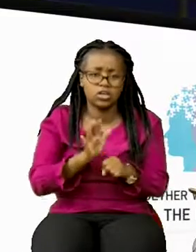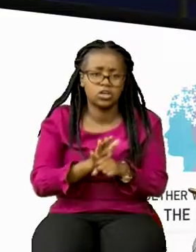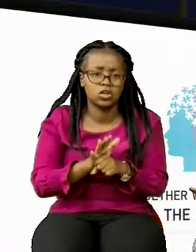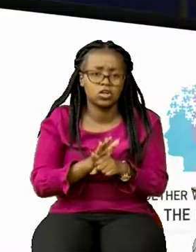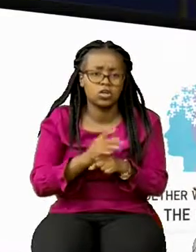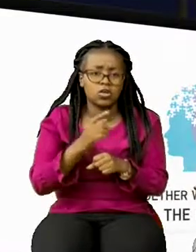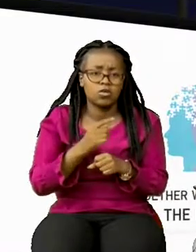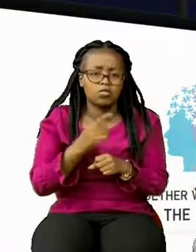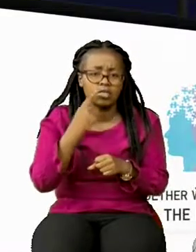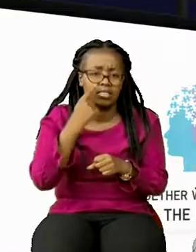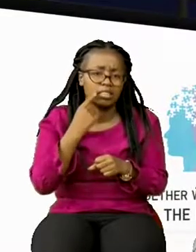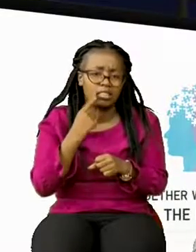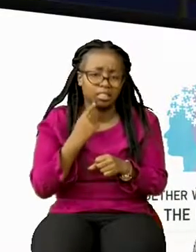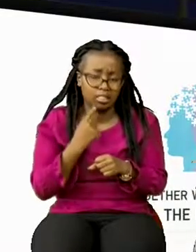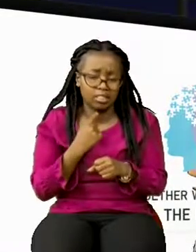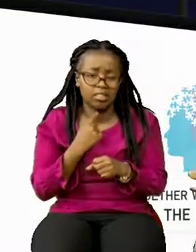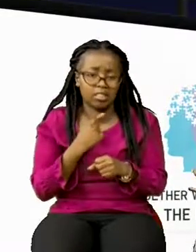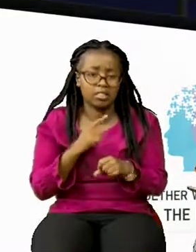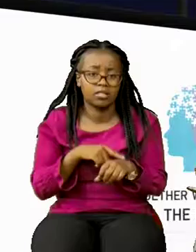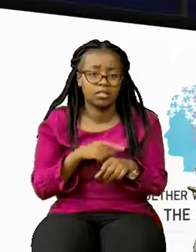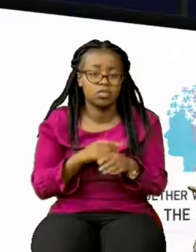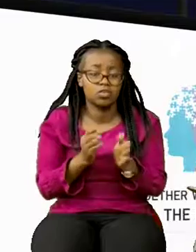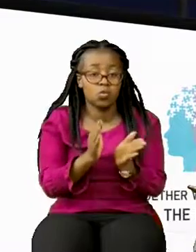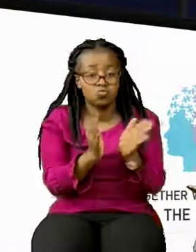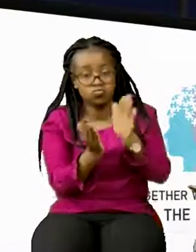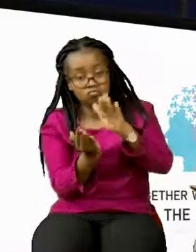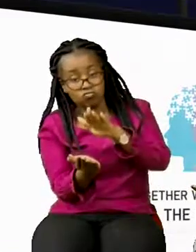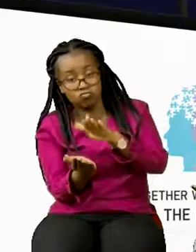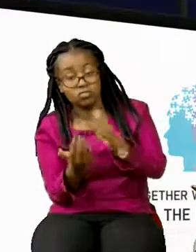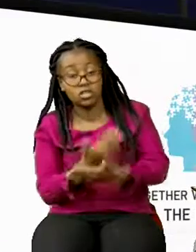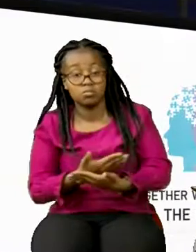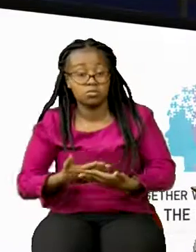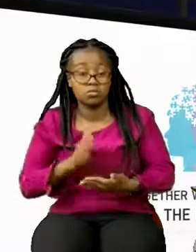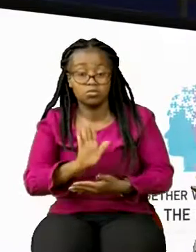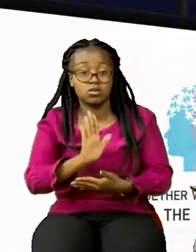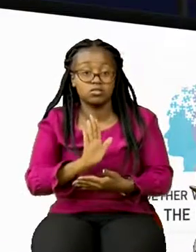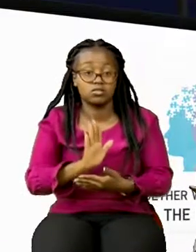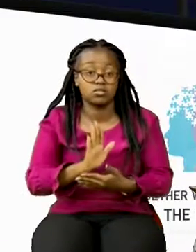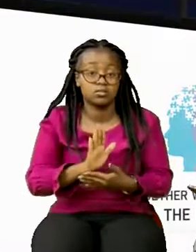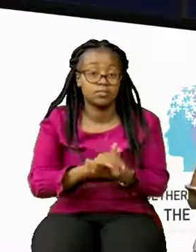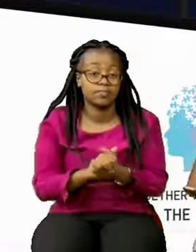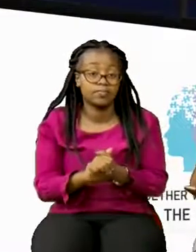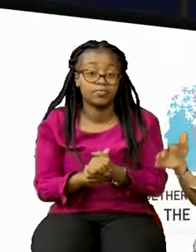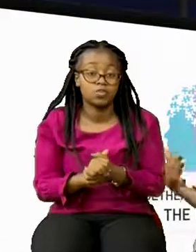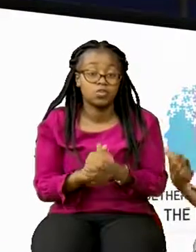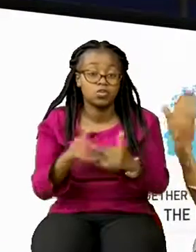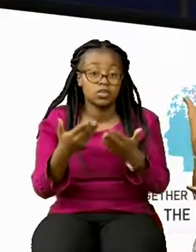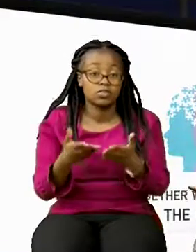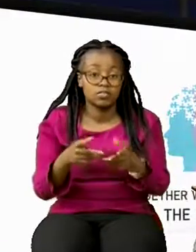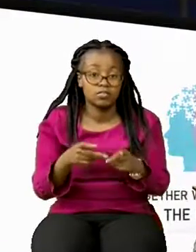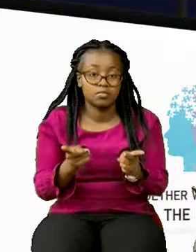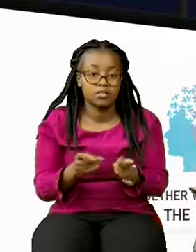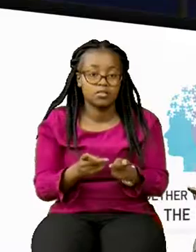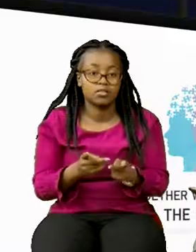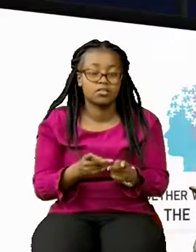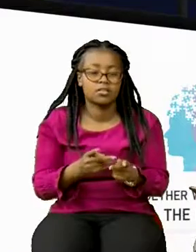out, and you're advised when that happens, you turn your child to the side. And the thing is, when this is going on, you just need to give them space,